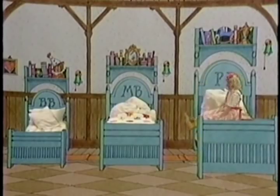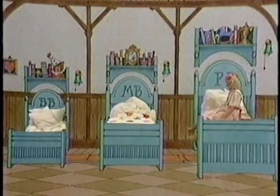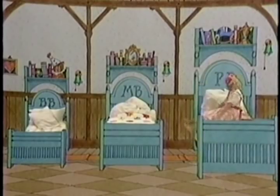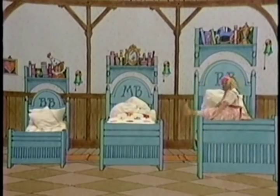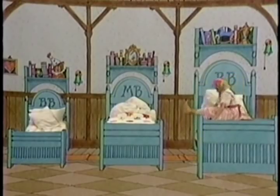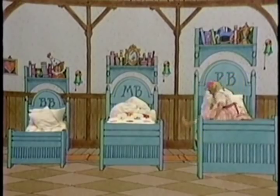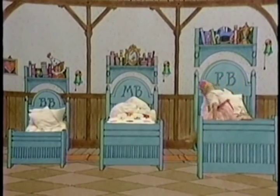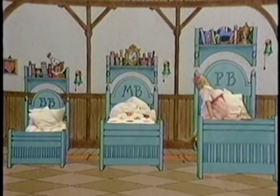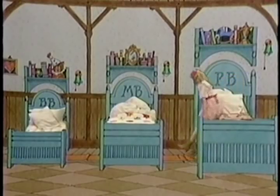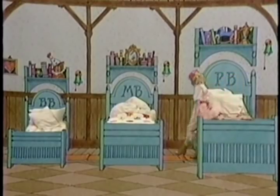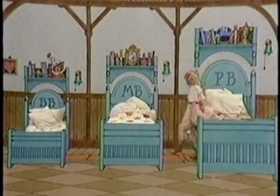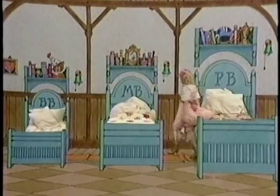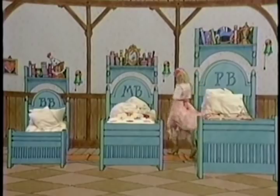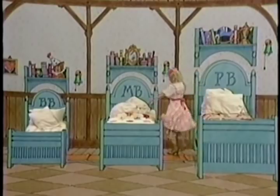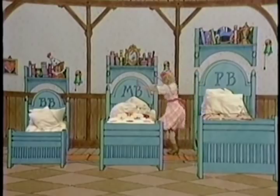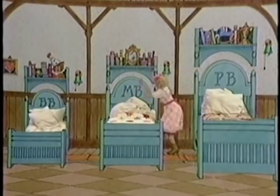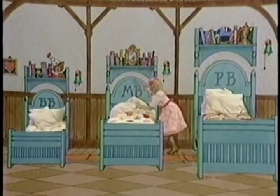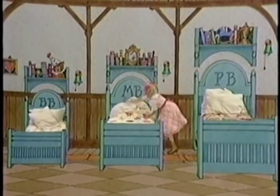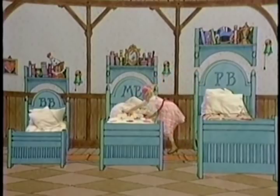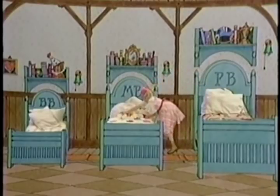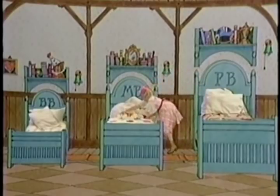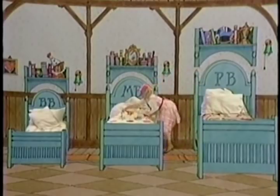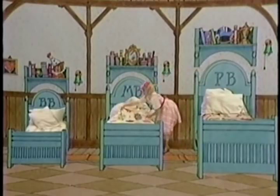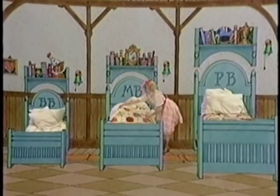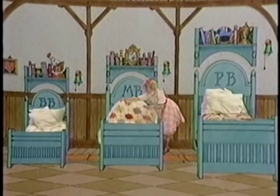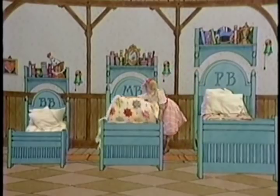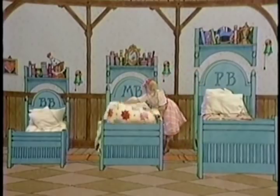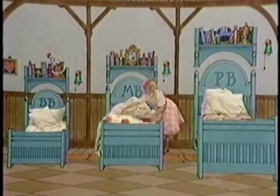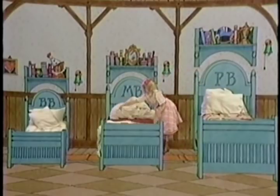Next, she tried Mama Bear's middle-sized bed.